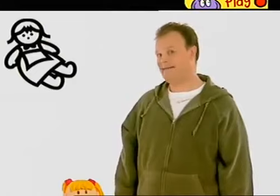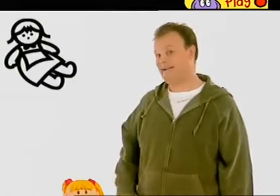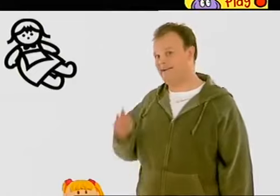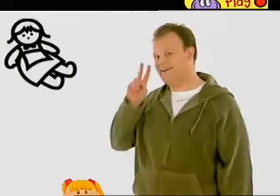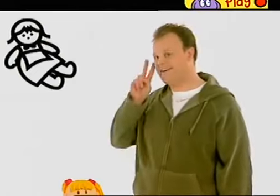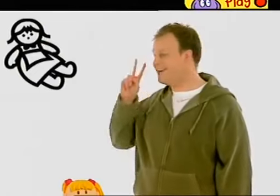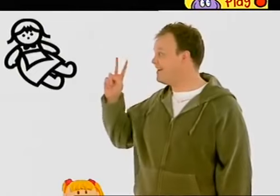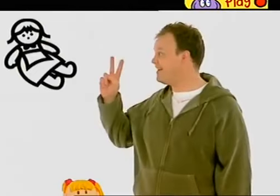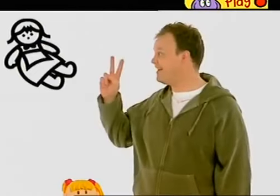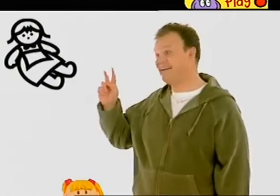Look.